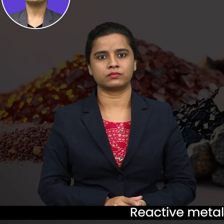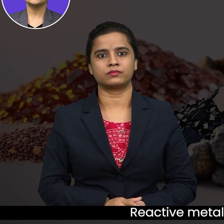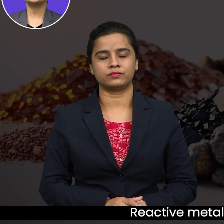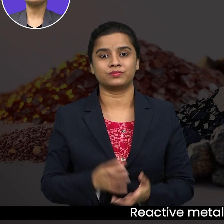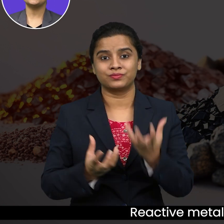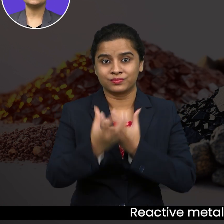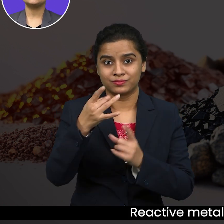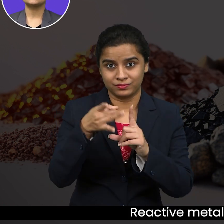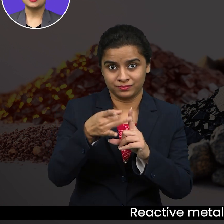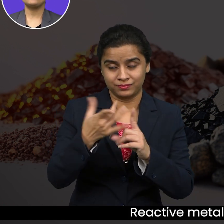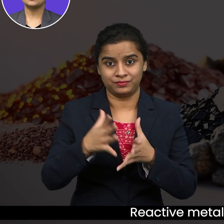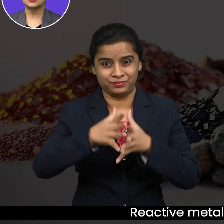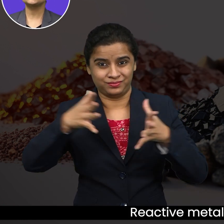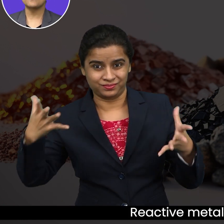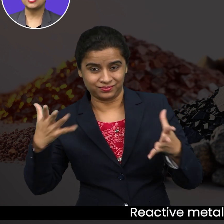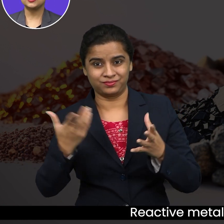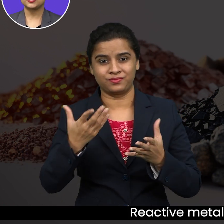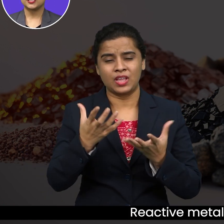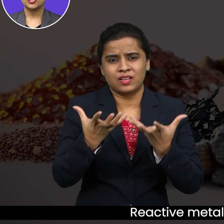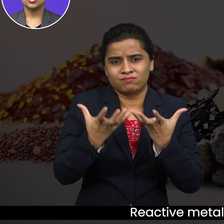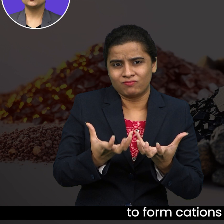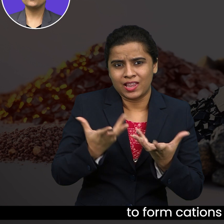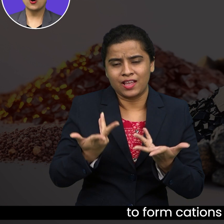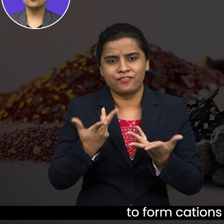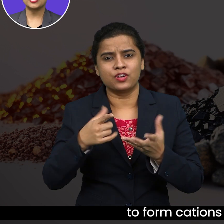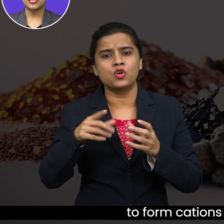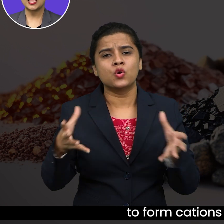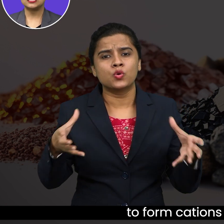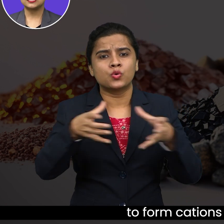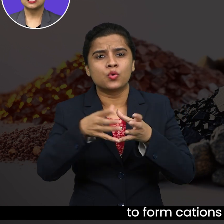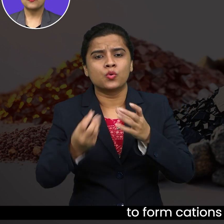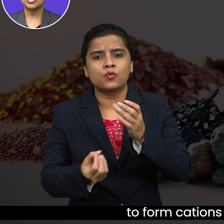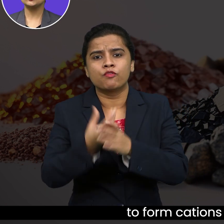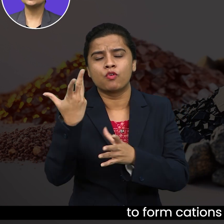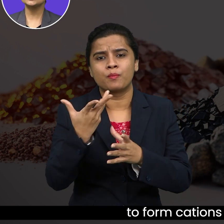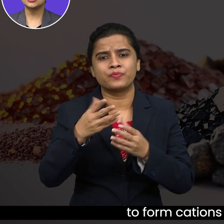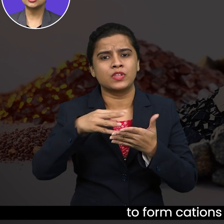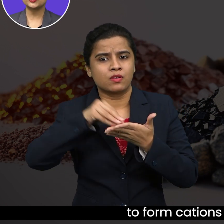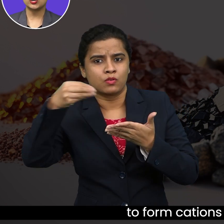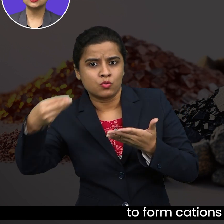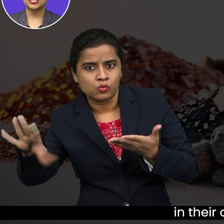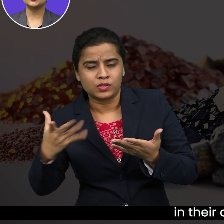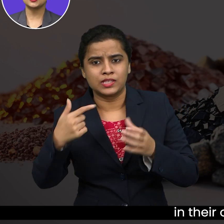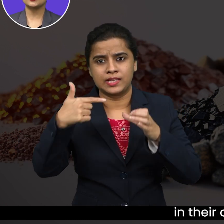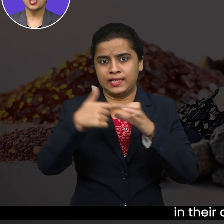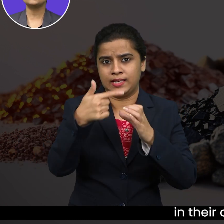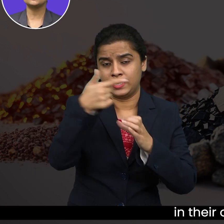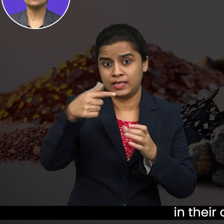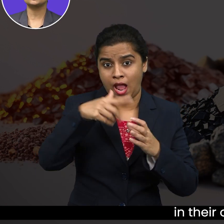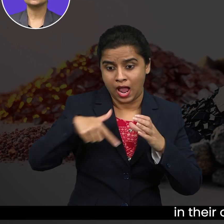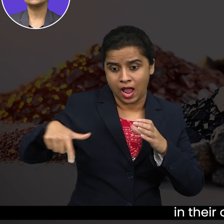Reactive metals have large capacity to form cations by losing the electrons in